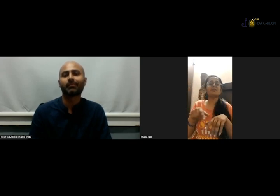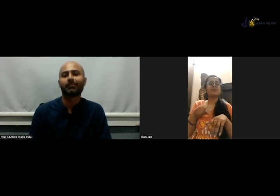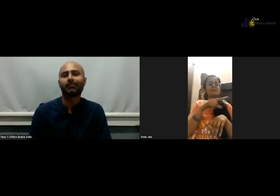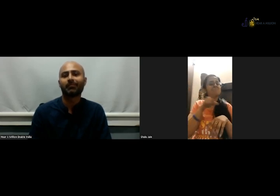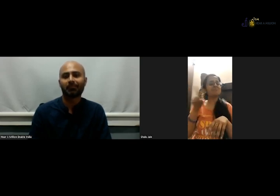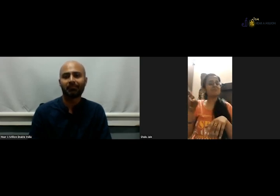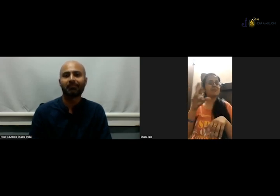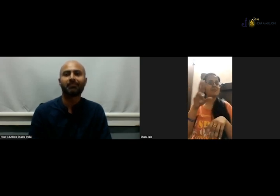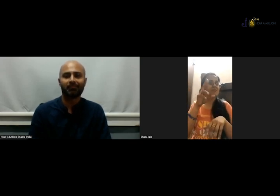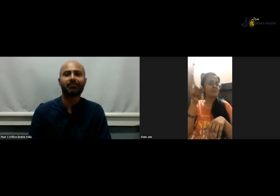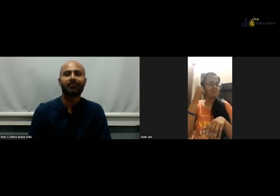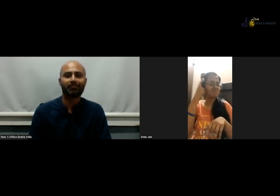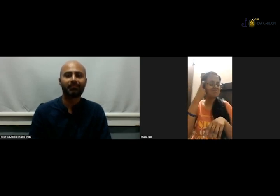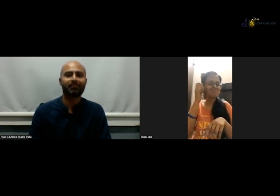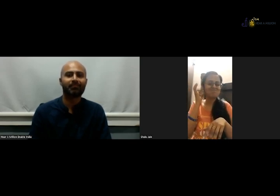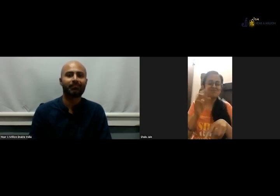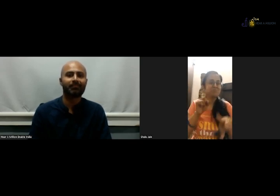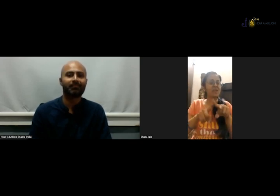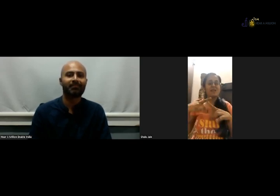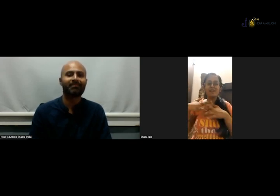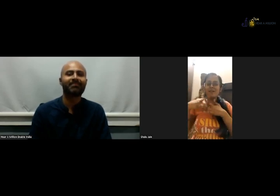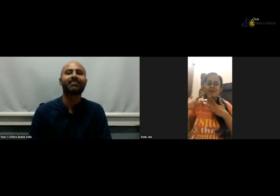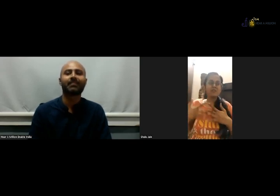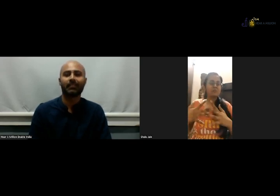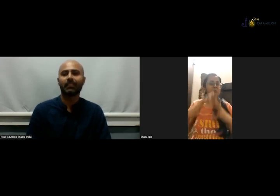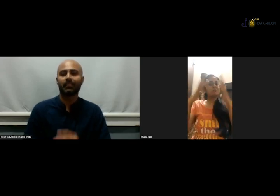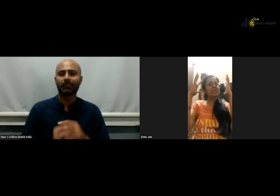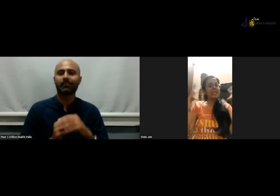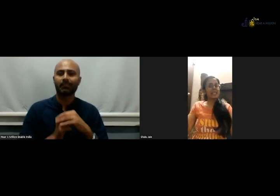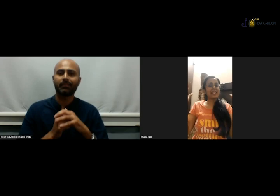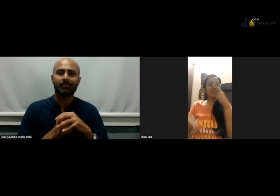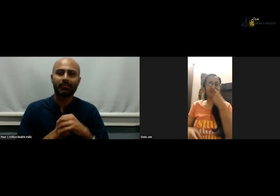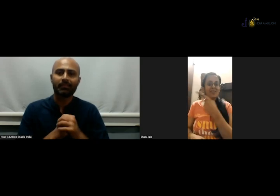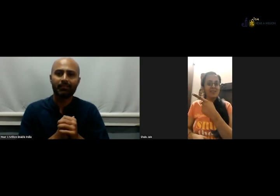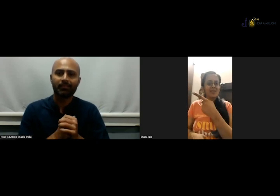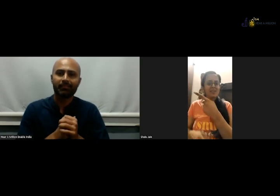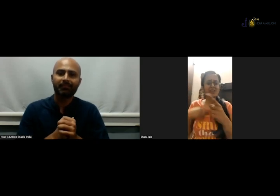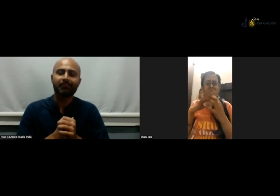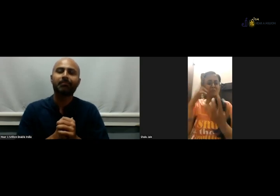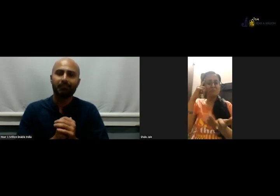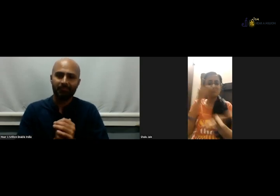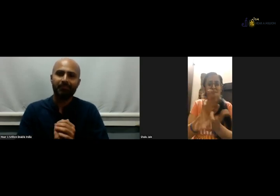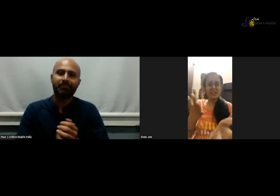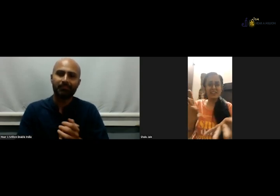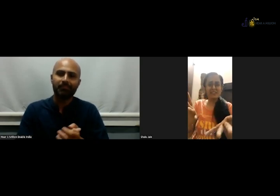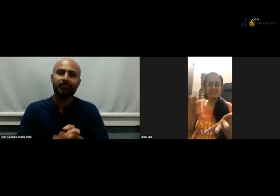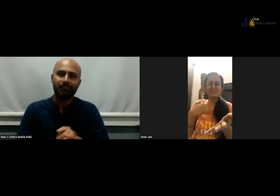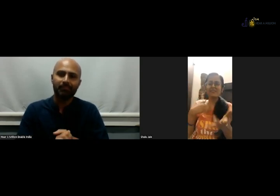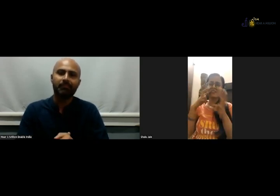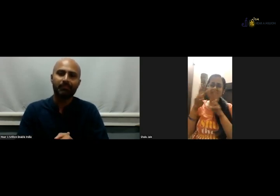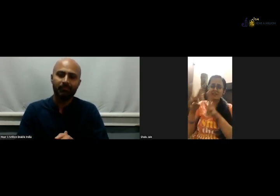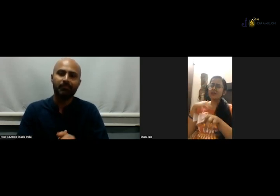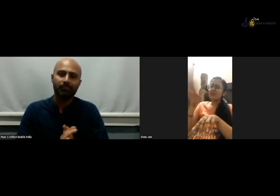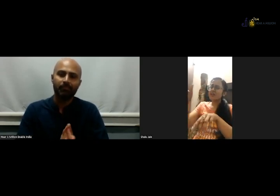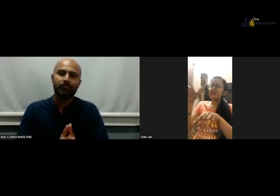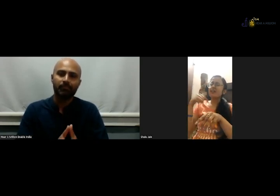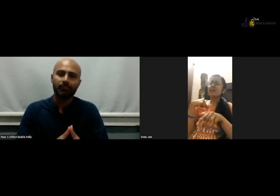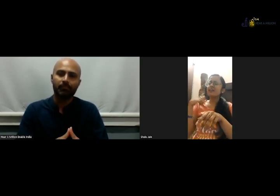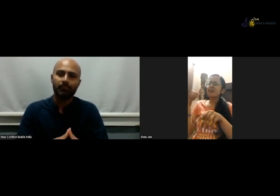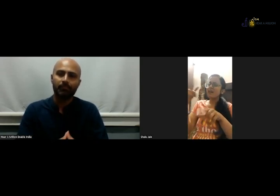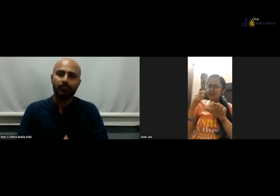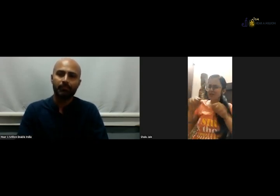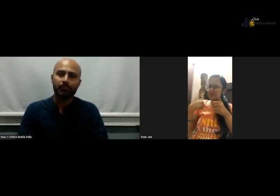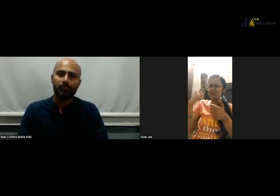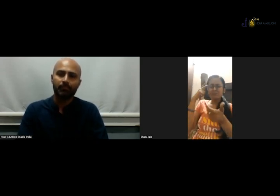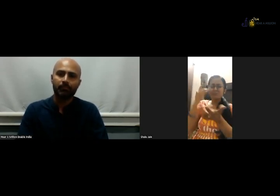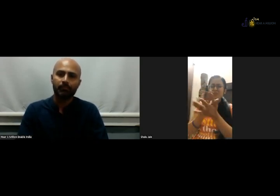smile that will always heal our problems. And she has a bigger heart. And I couldn't believe that